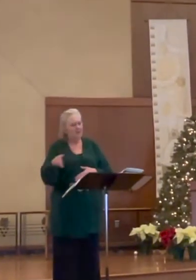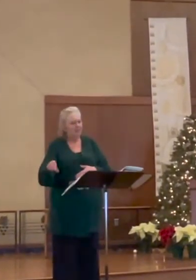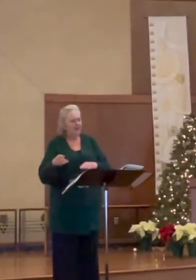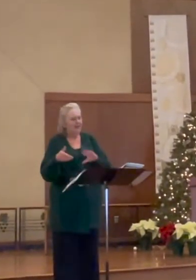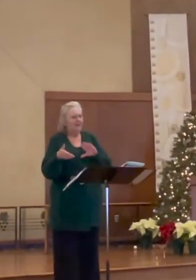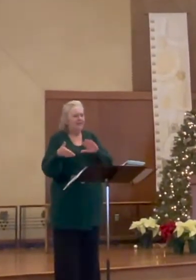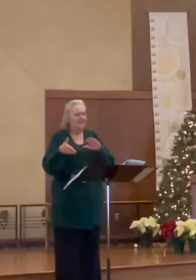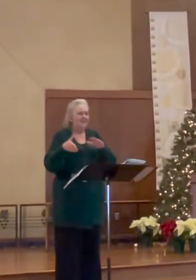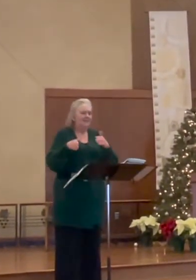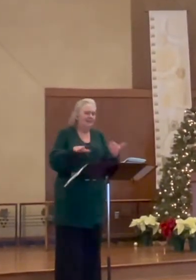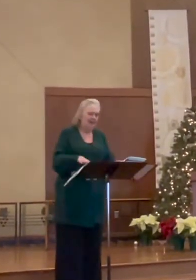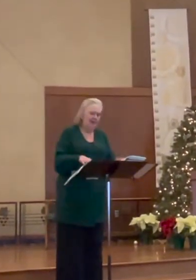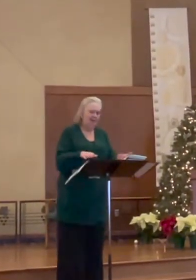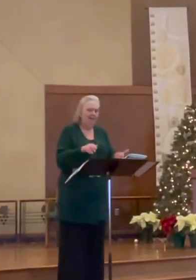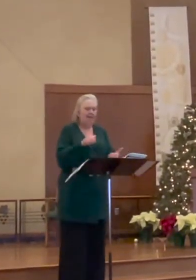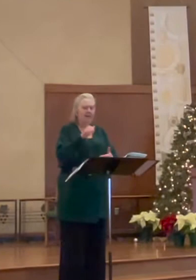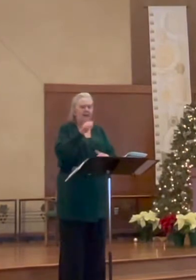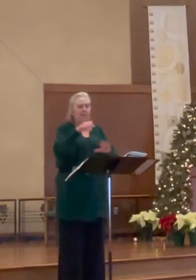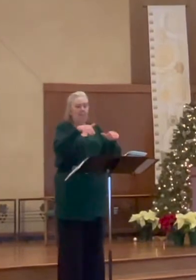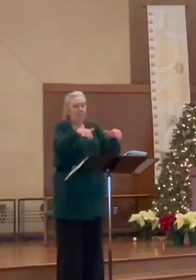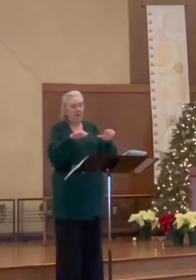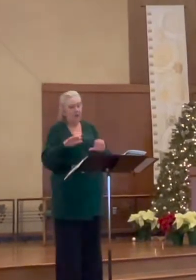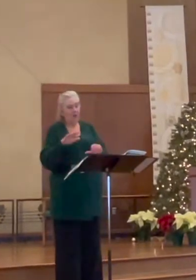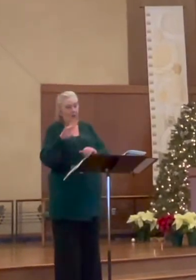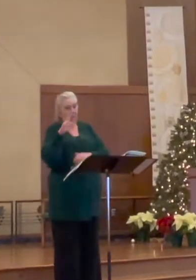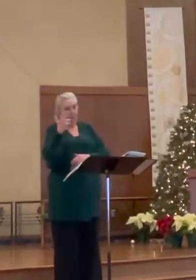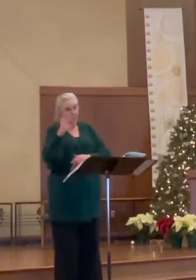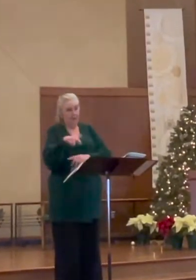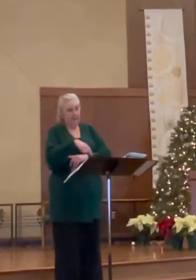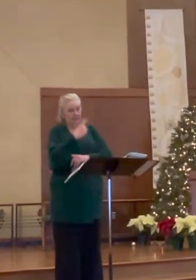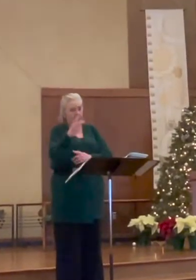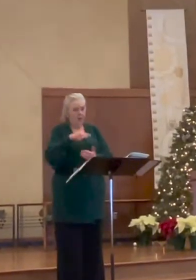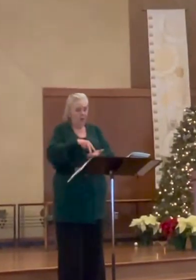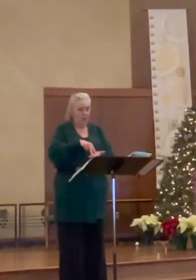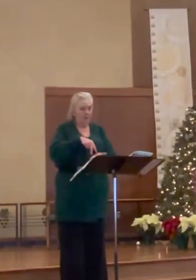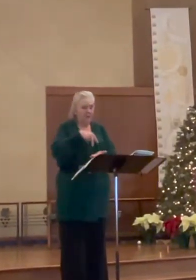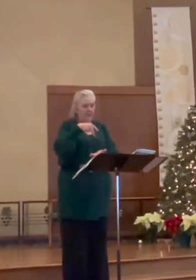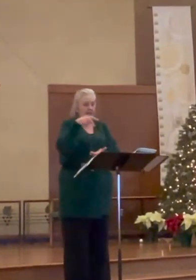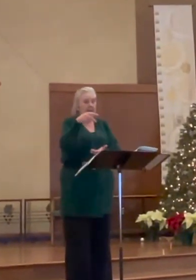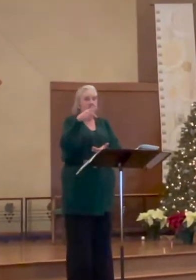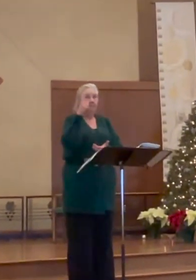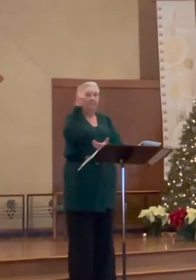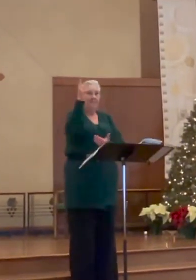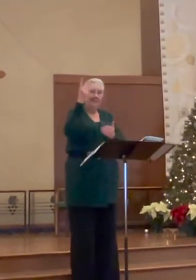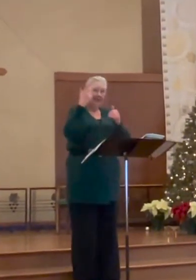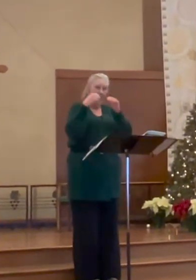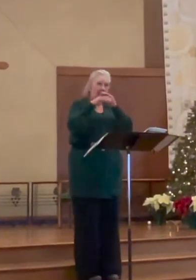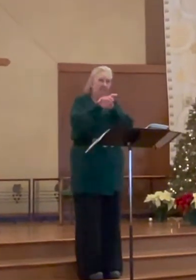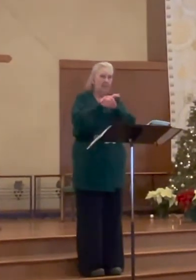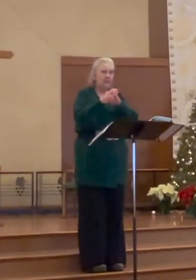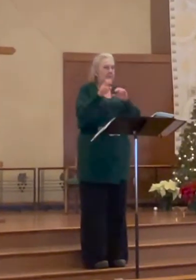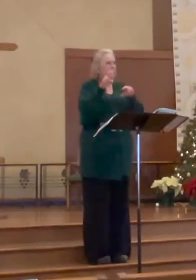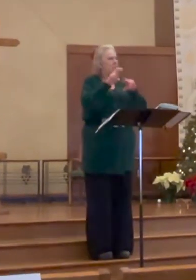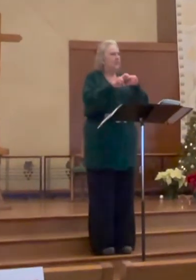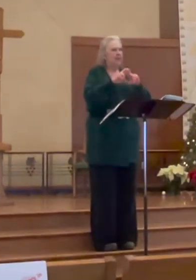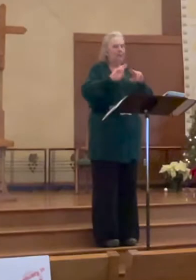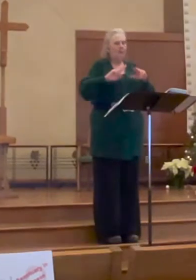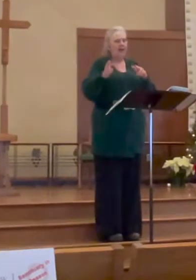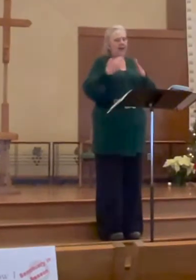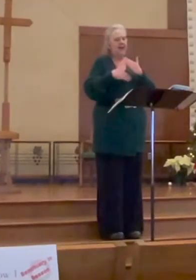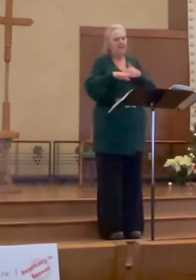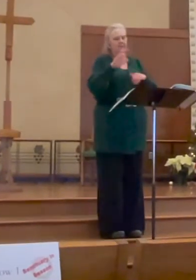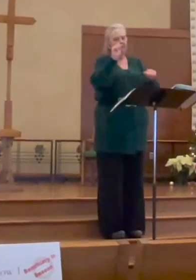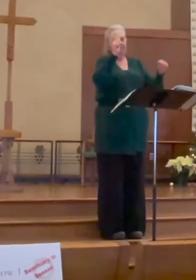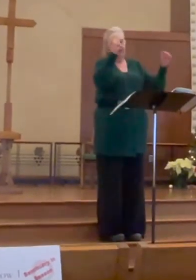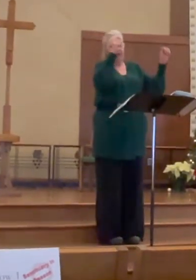the third day, he rose again, in accordance with the Scriptures. He ascended into heaven and is seated at the right